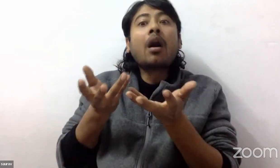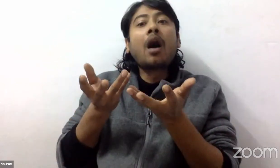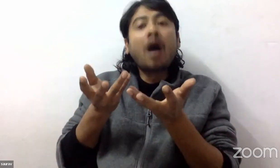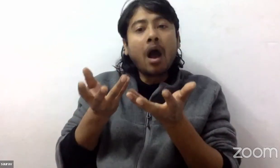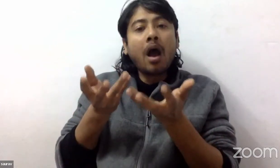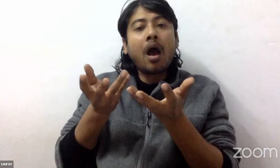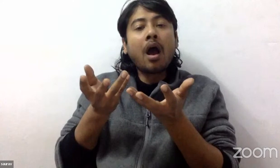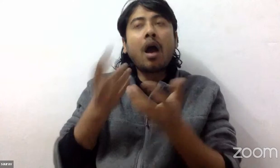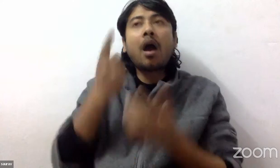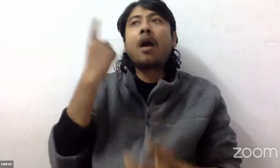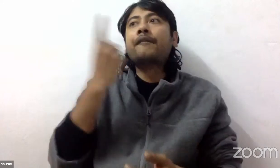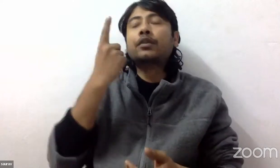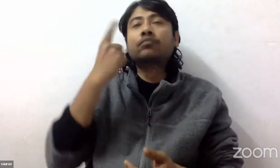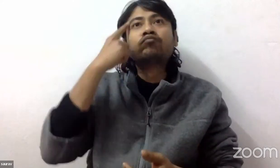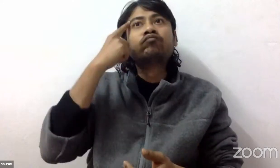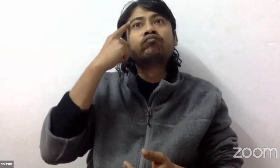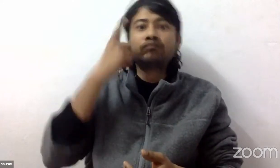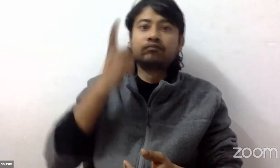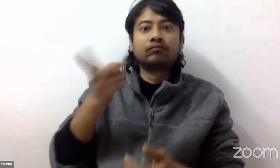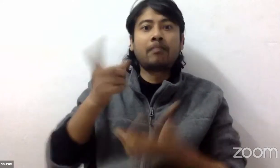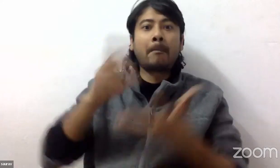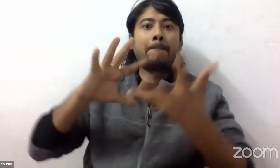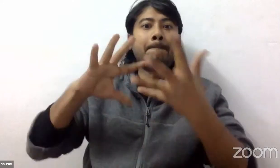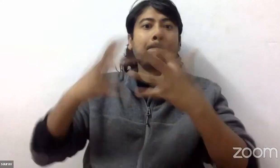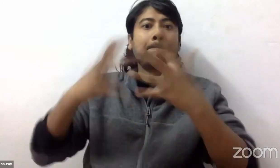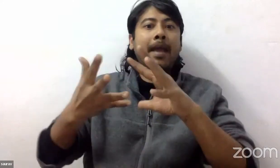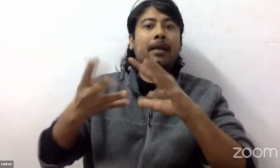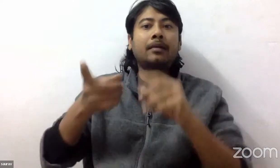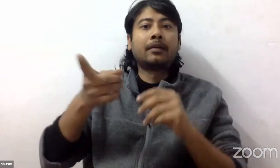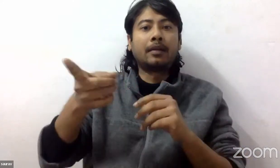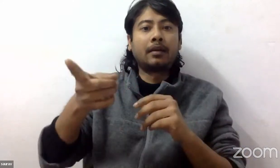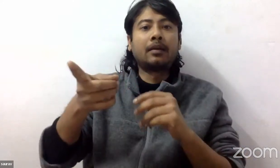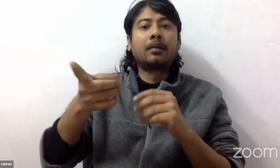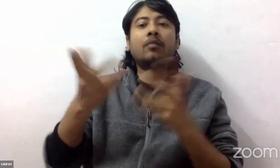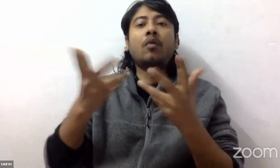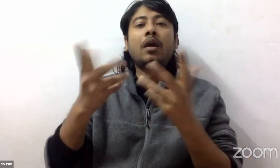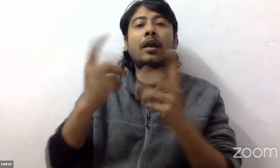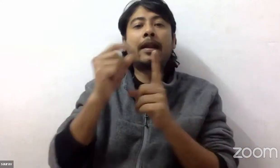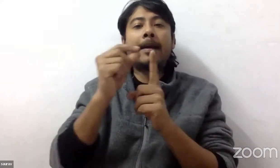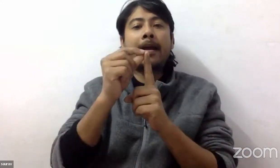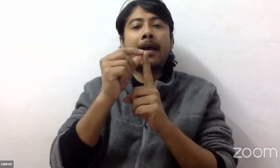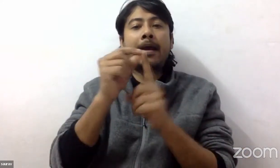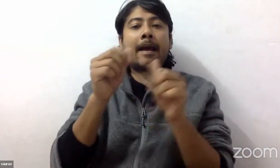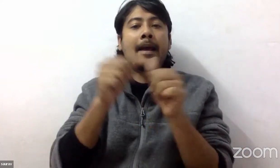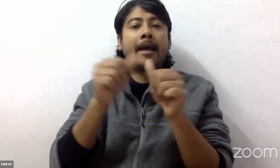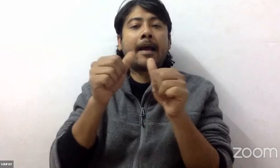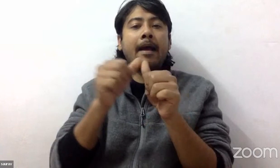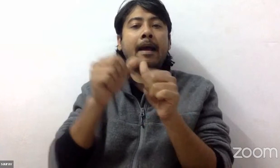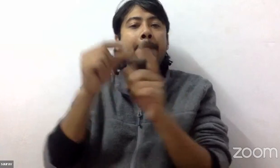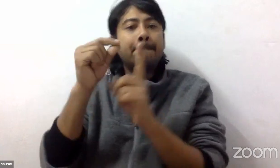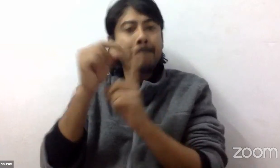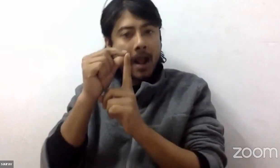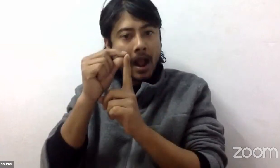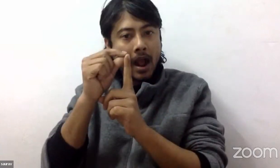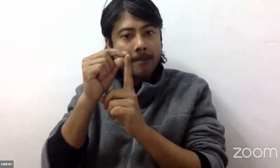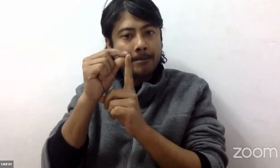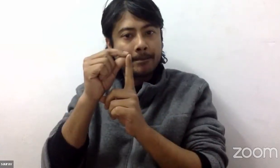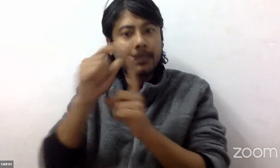And this Papa Purusha, his eyes, ears, head, hand, mouth, legs,